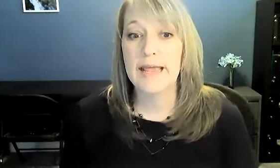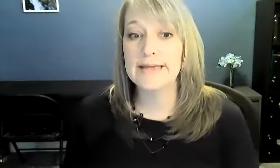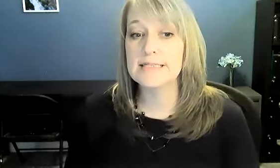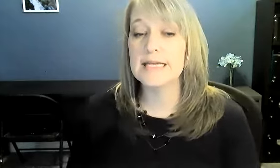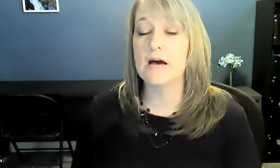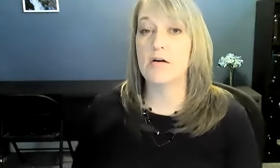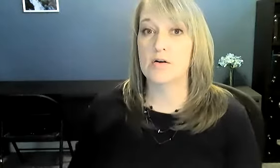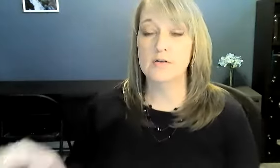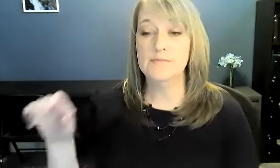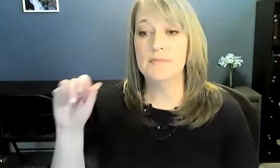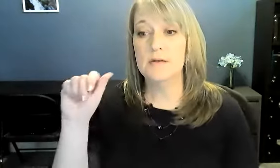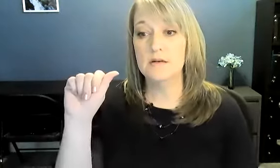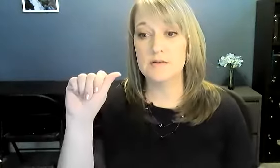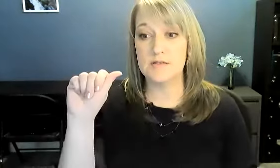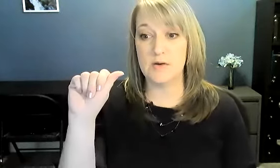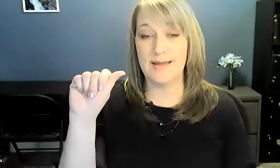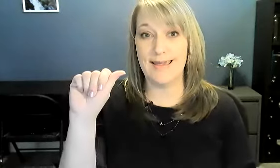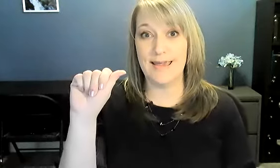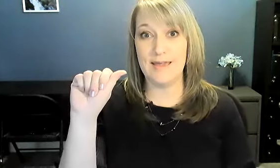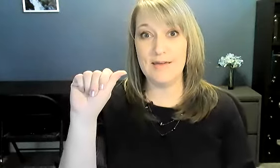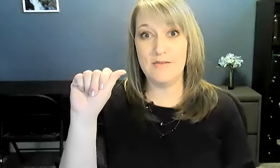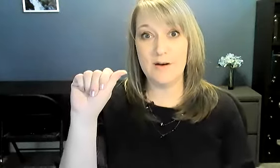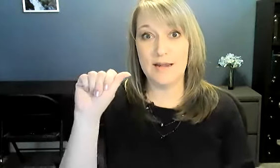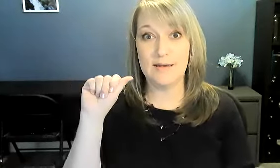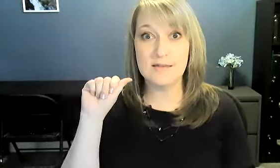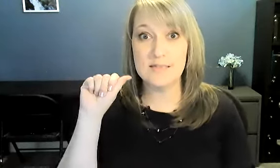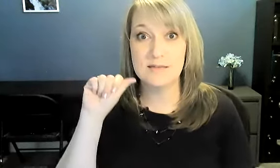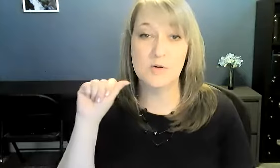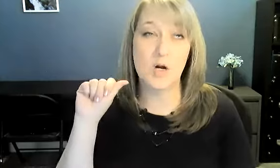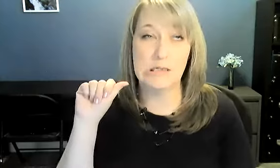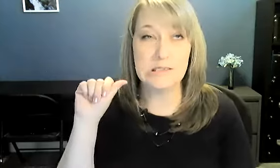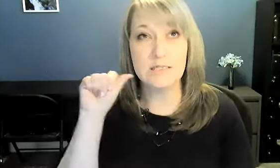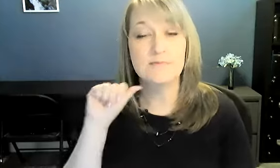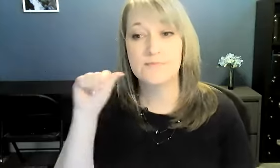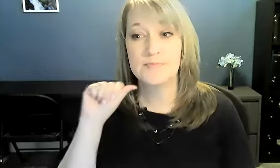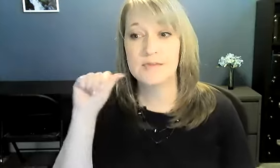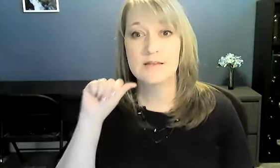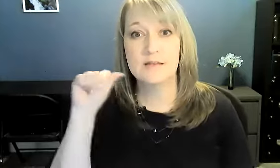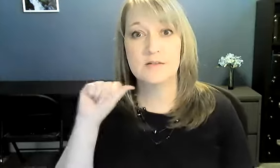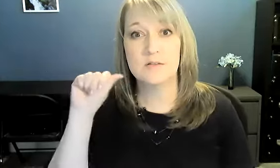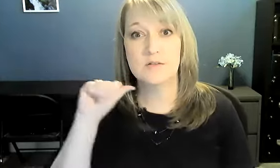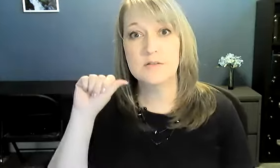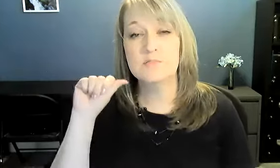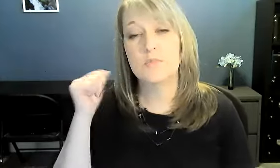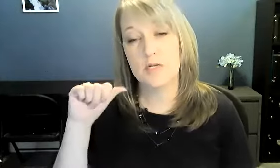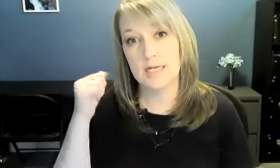Aunt and uncle. So A for aunt or aunt, little circles or in and